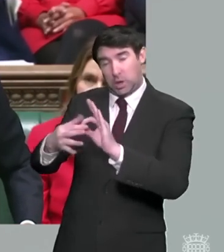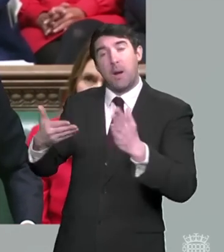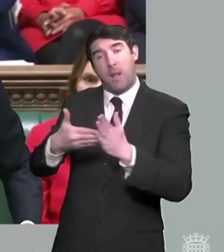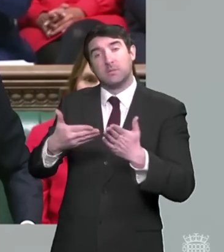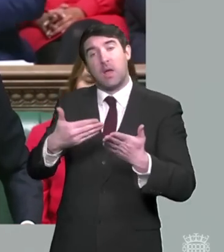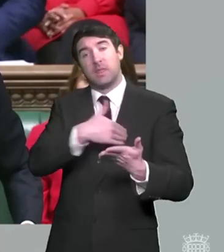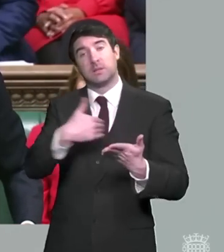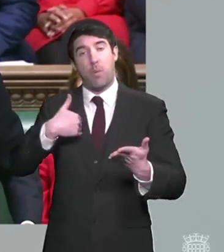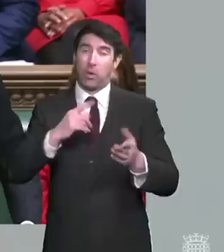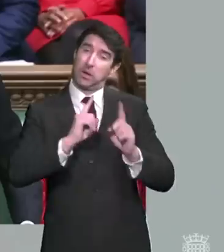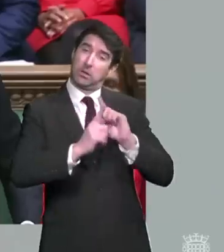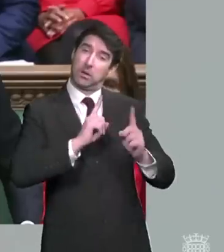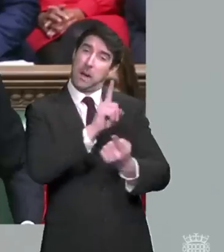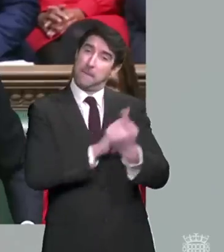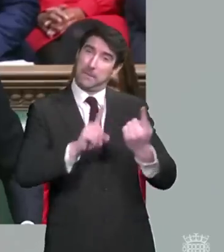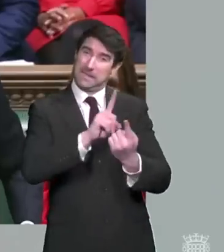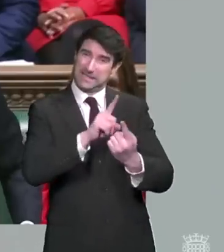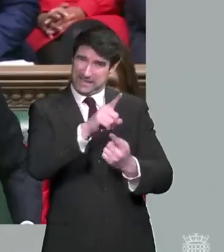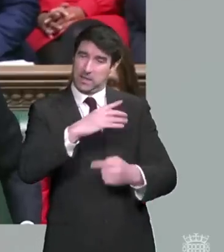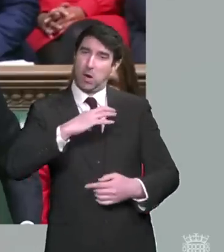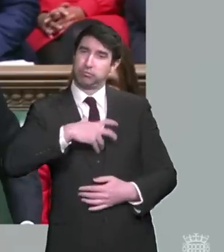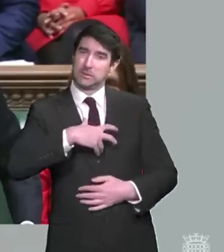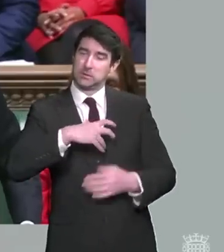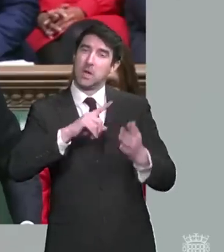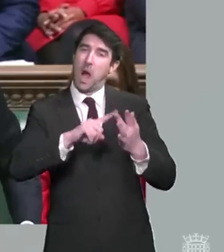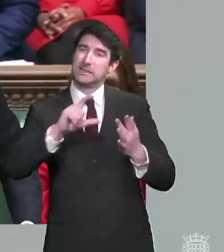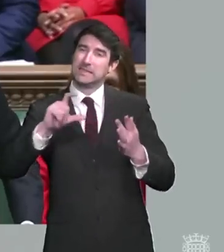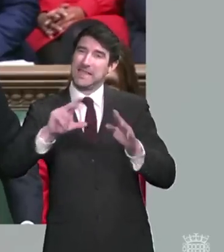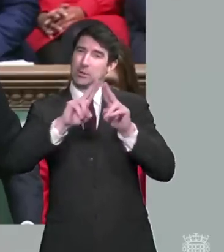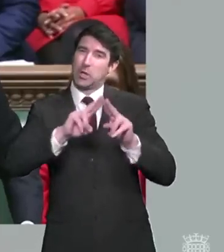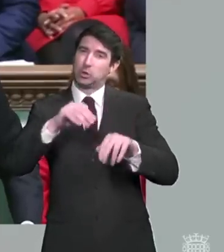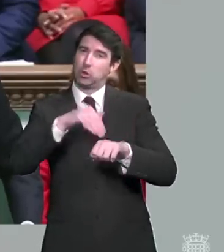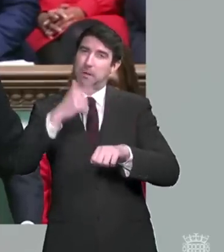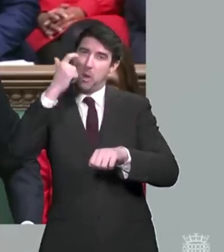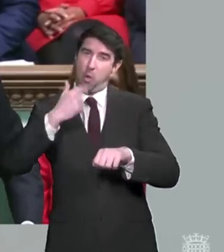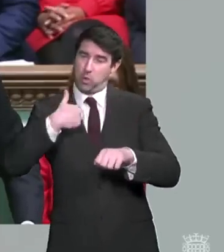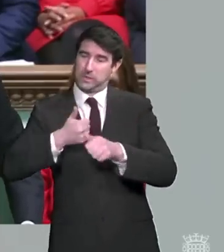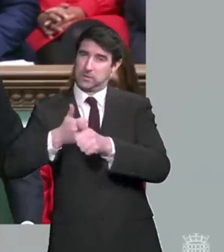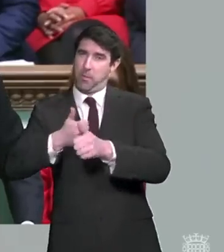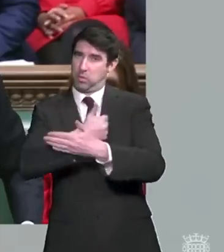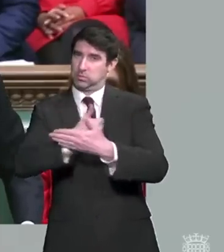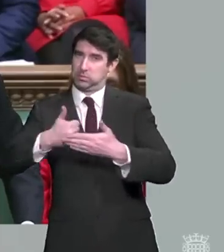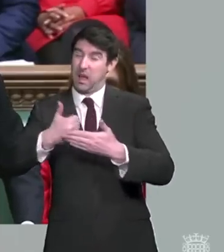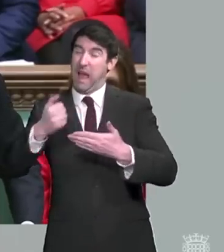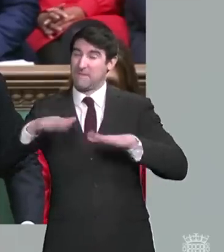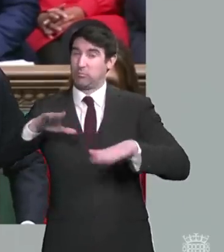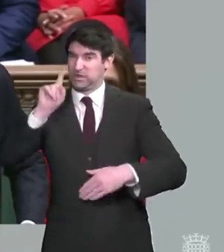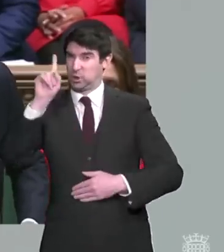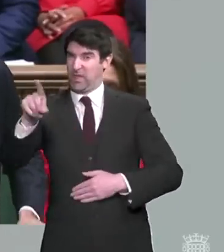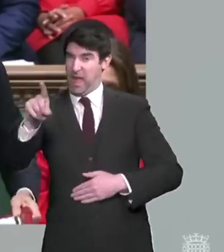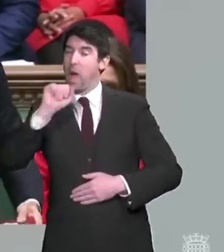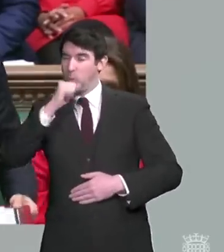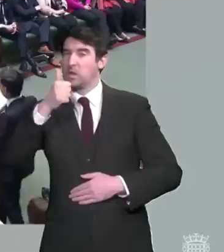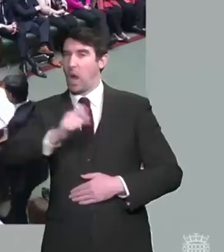our support for the work of the ICC, where, thanks to the efforts of UK members, I'm hopeful that we will see the first indictments